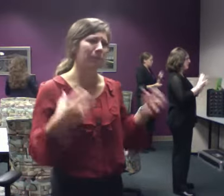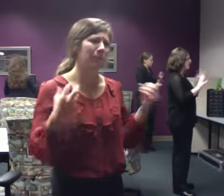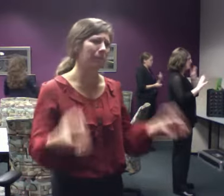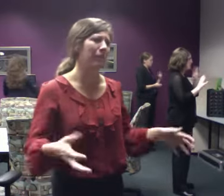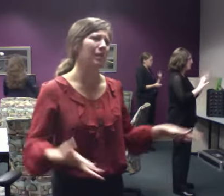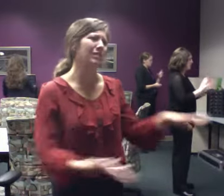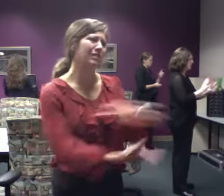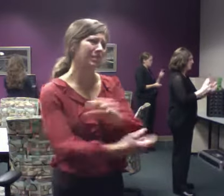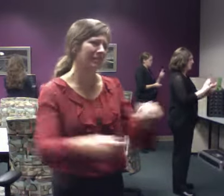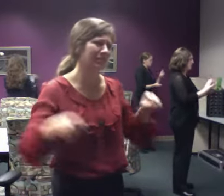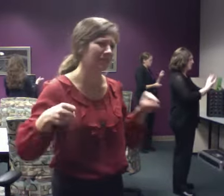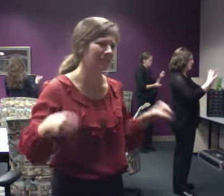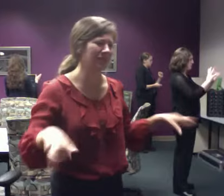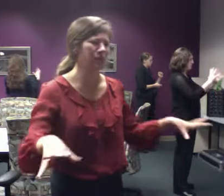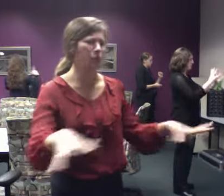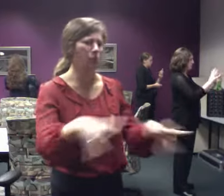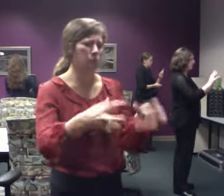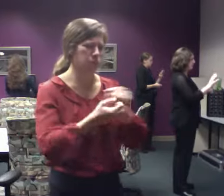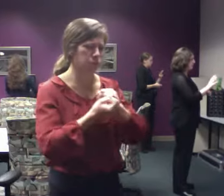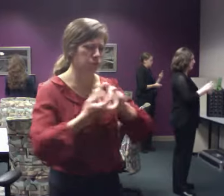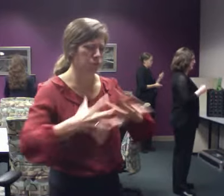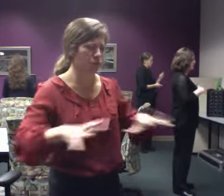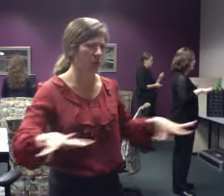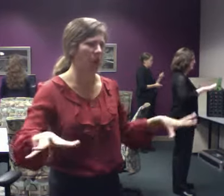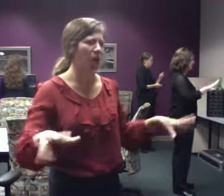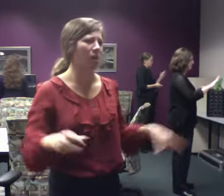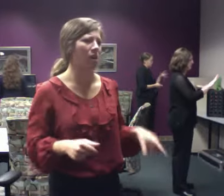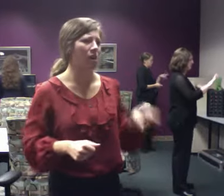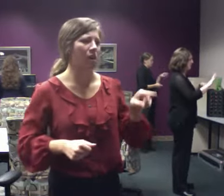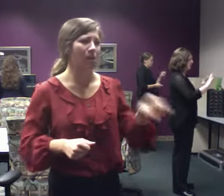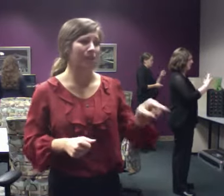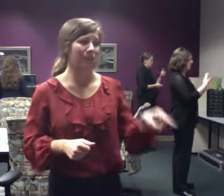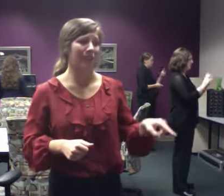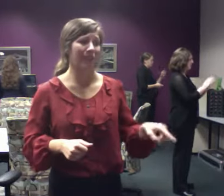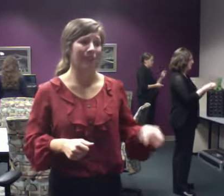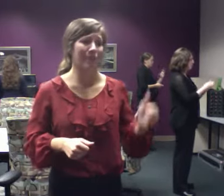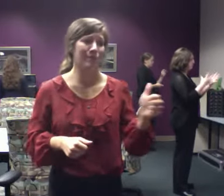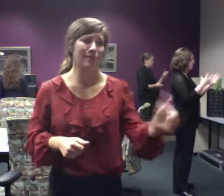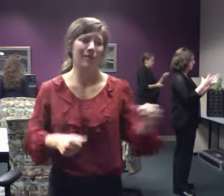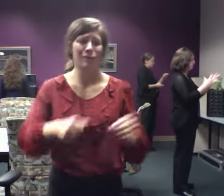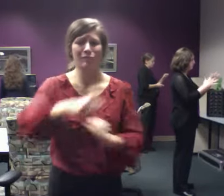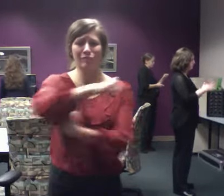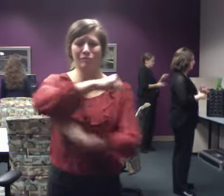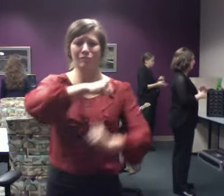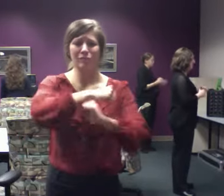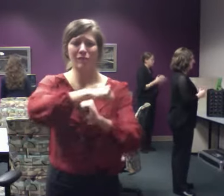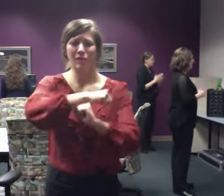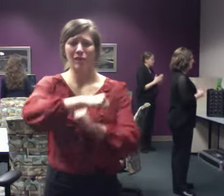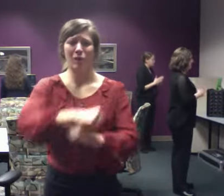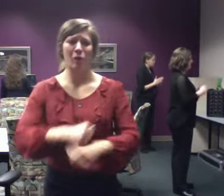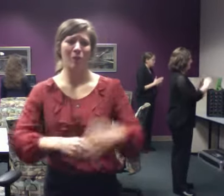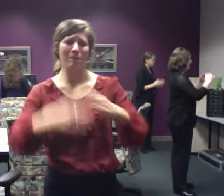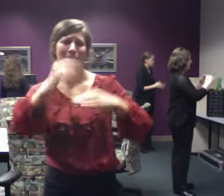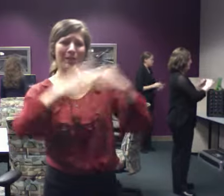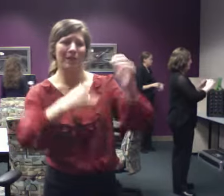to the Wehrmacht and the German forces. The Soviets did it themselves. I'm sure that they would say, whether you blow up a bridge yourself to